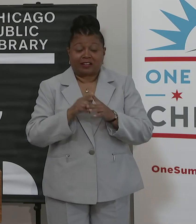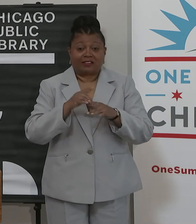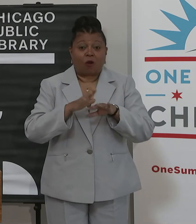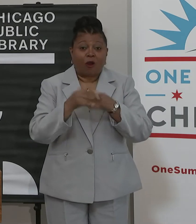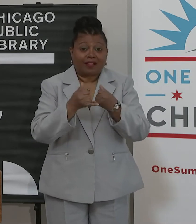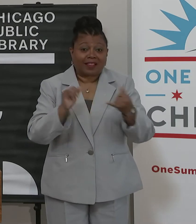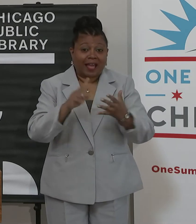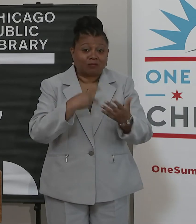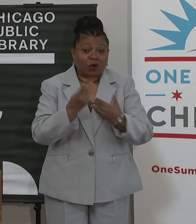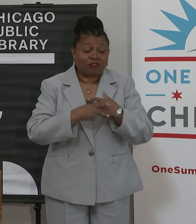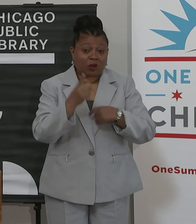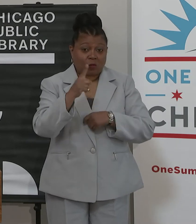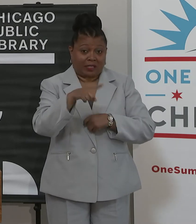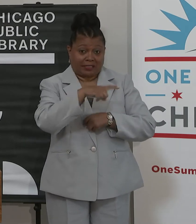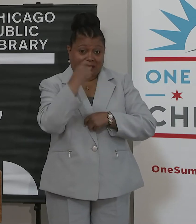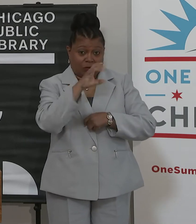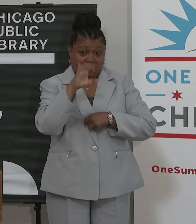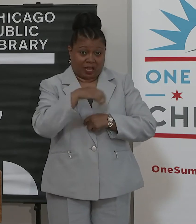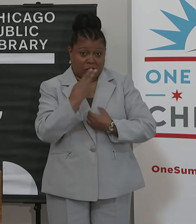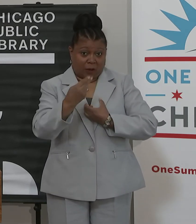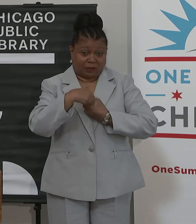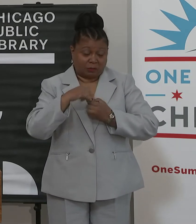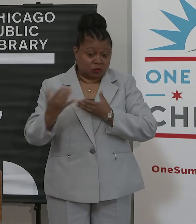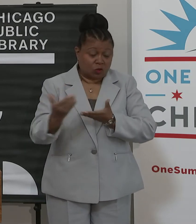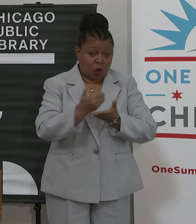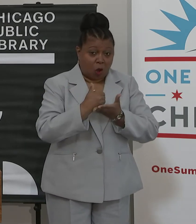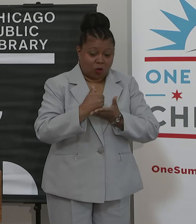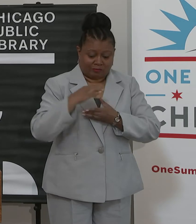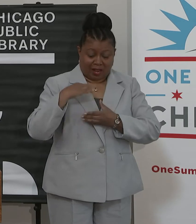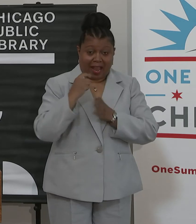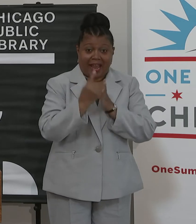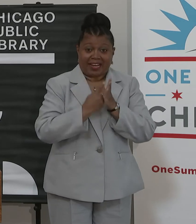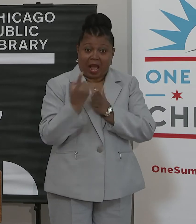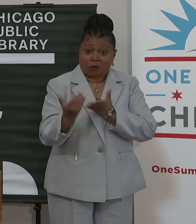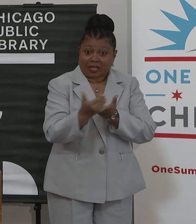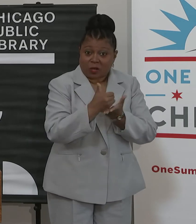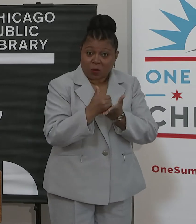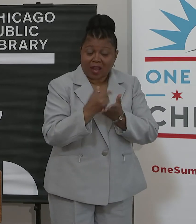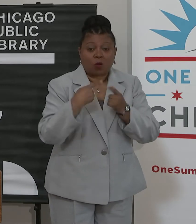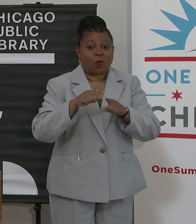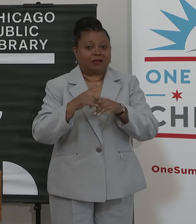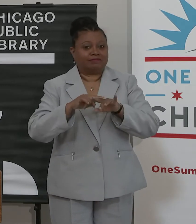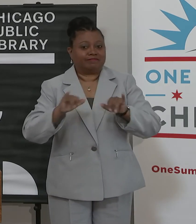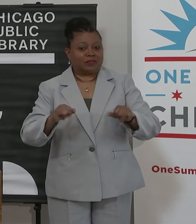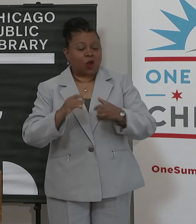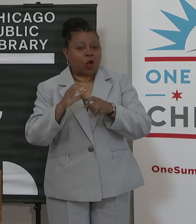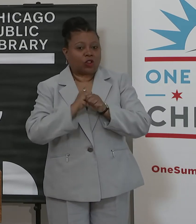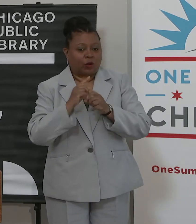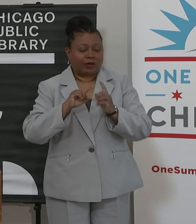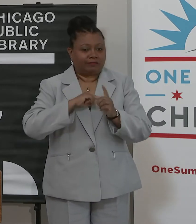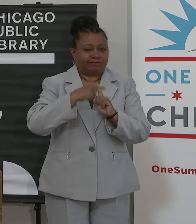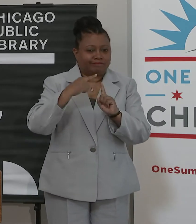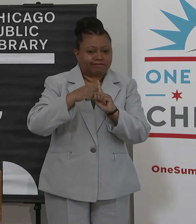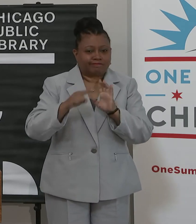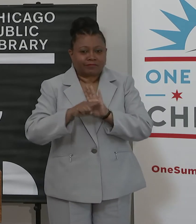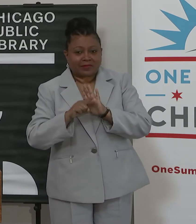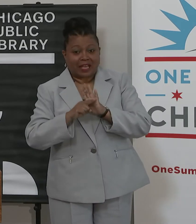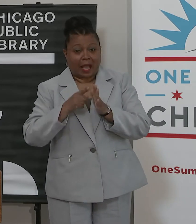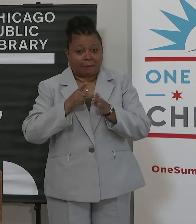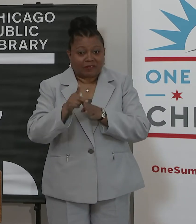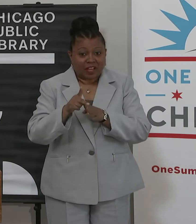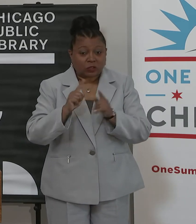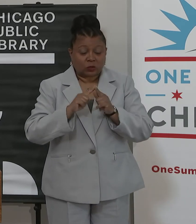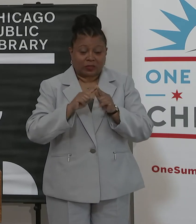programming for its One Summer Chicago participants to earn an hourly wage while learning the ins and outs of business from professionals